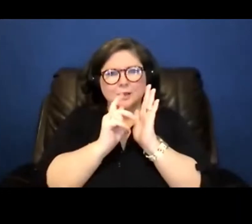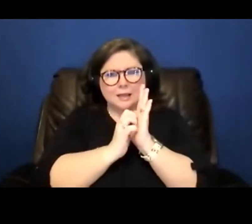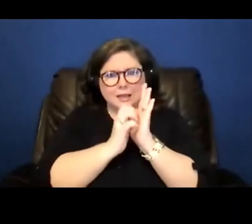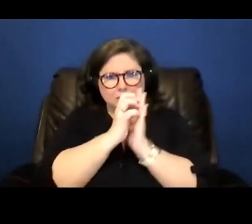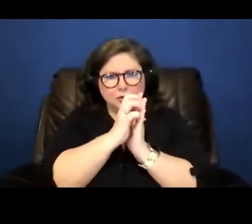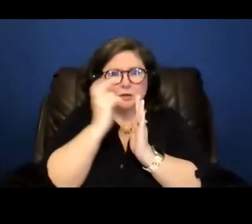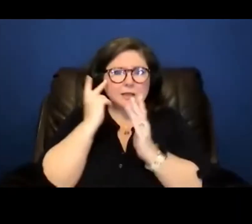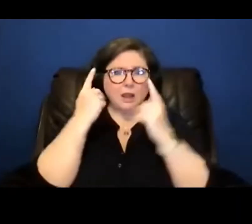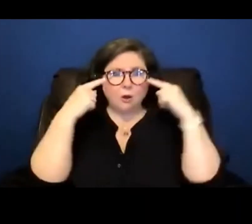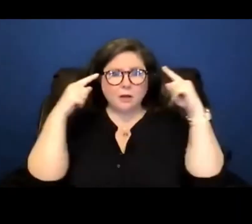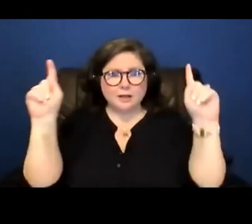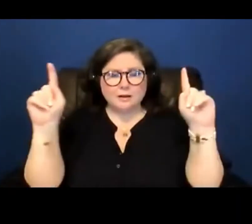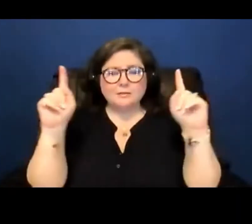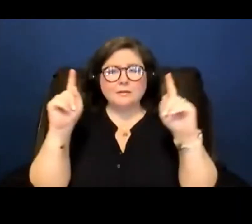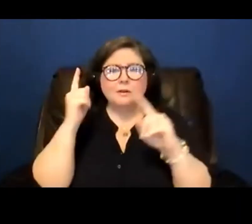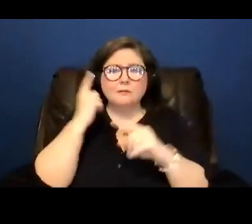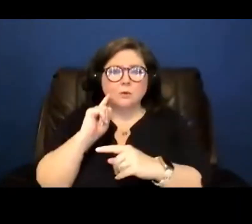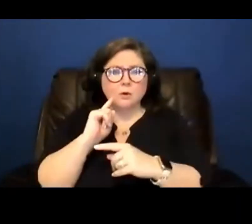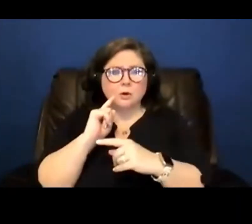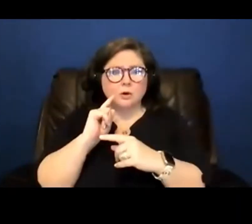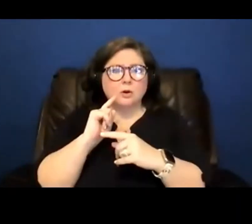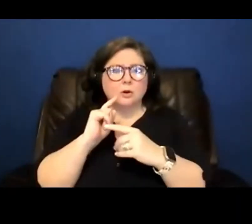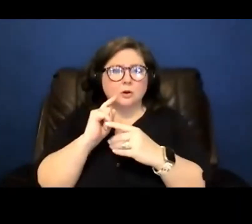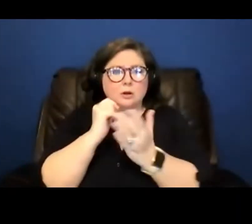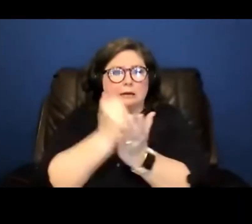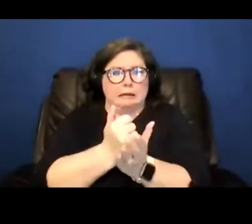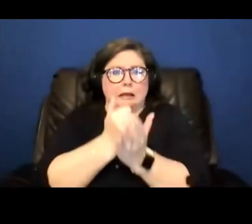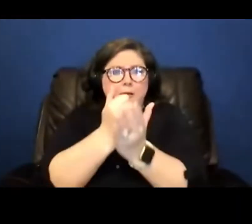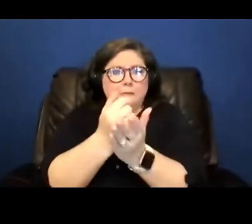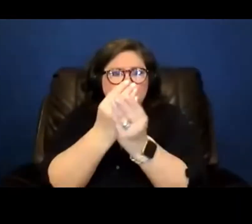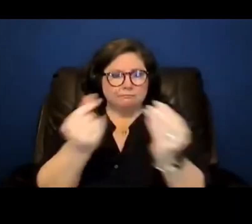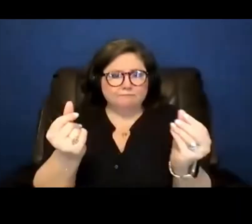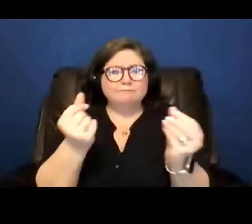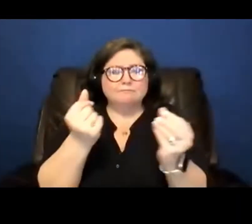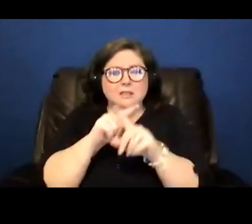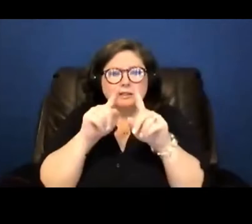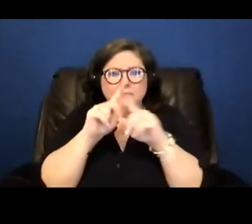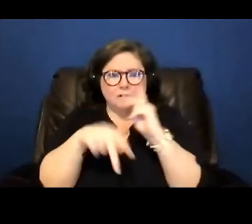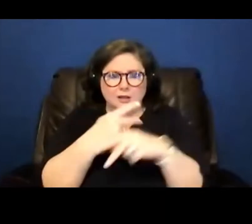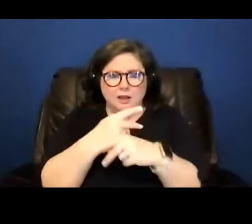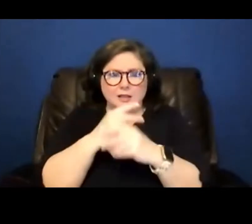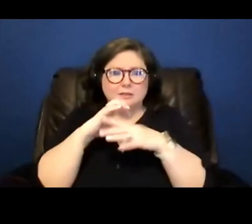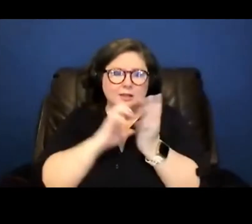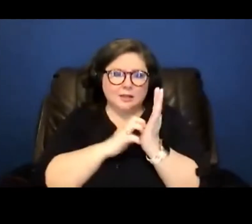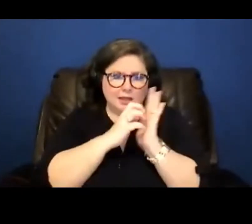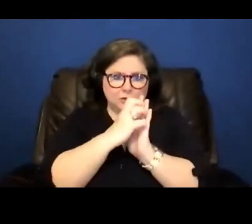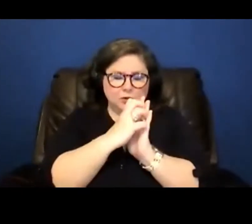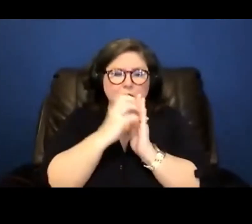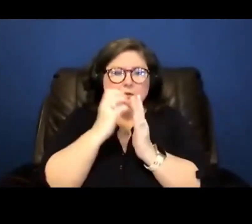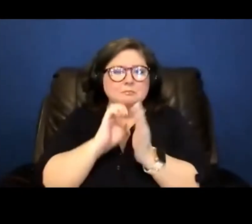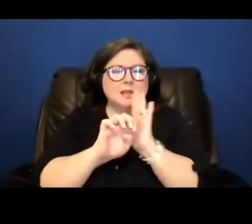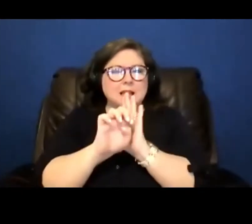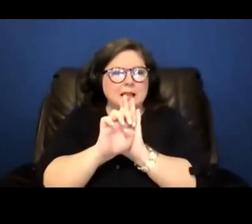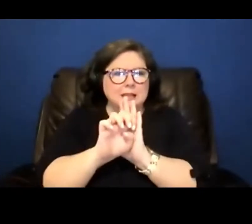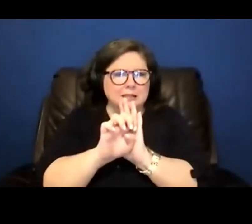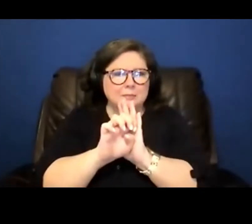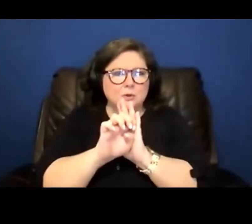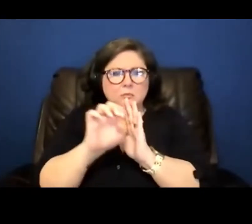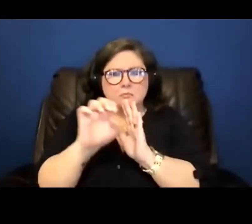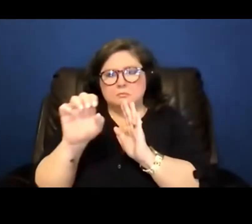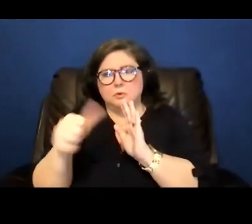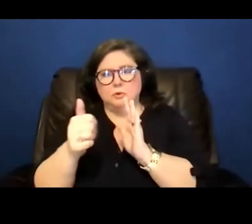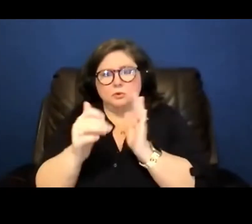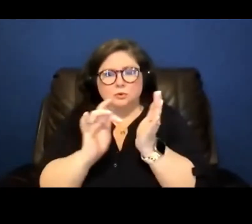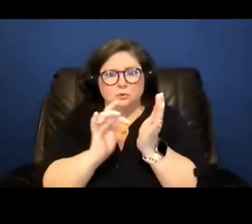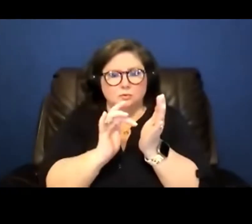are for treating different cancer. They might involve new combination of drugs. For example, recently in kidney